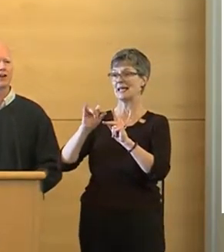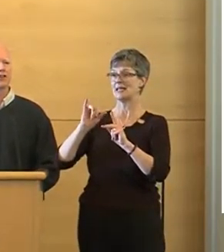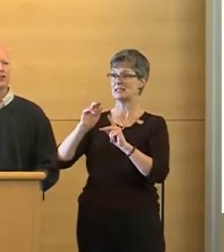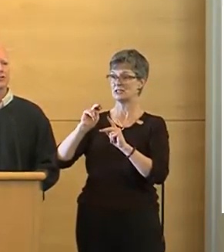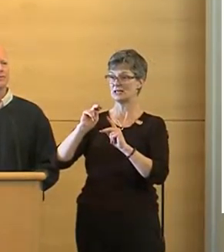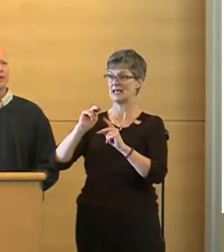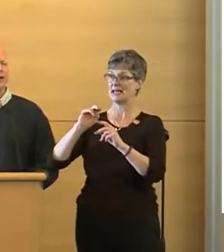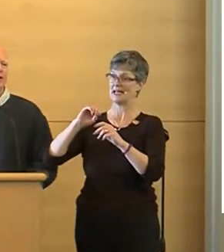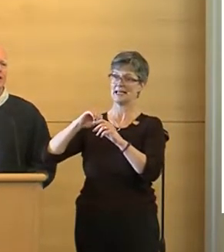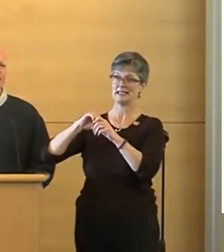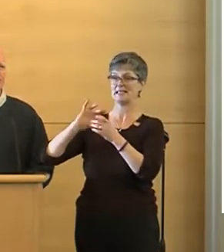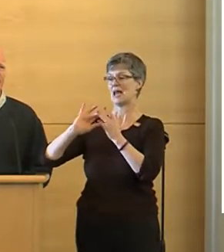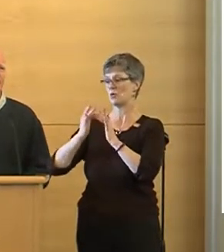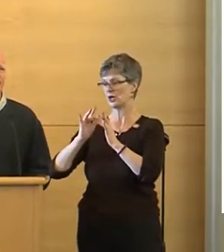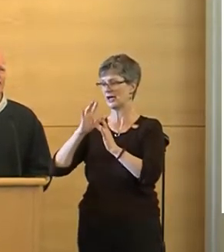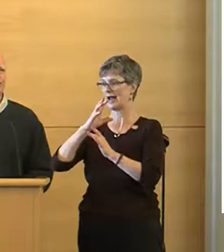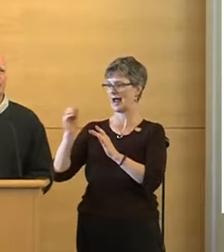heard of Do It?